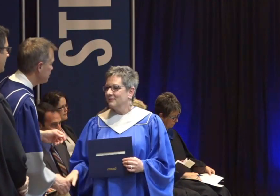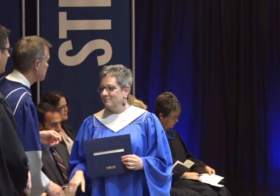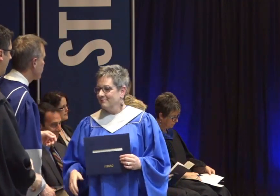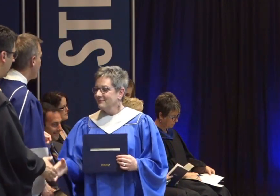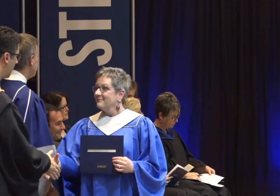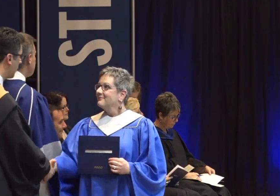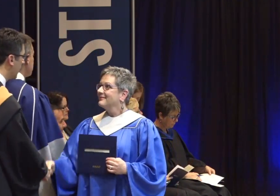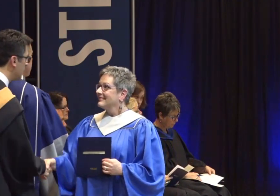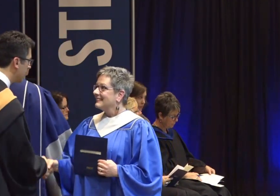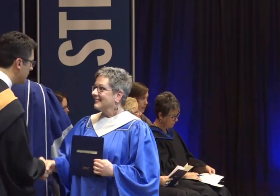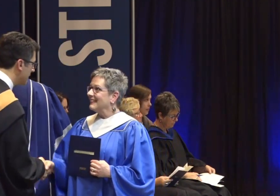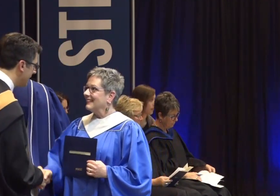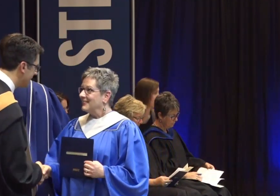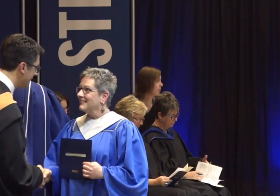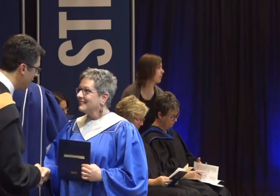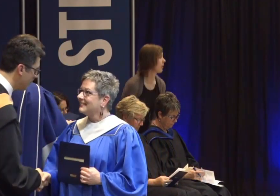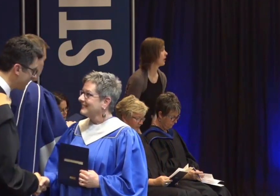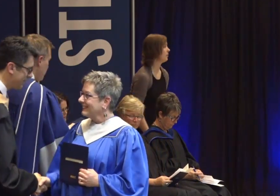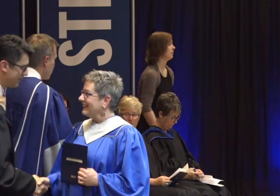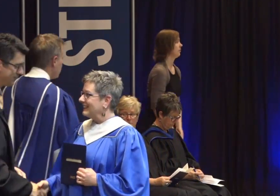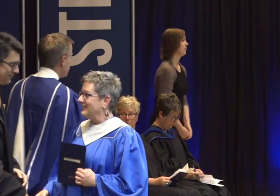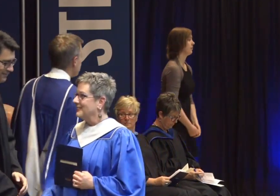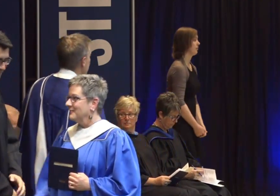Brad Wenzel.